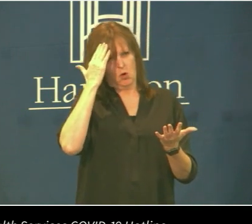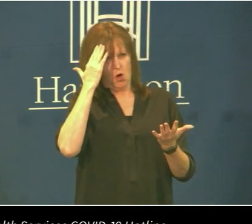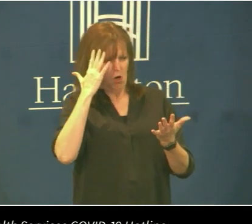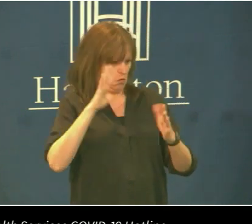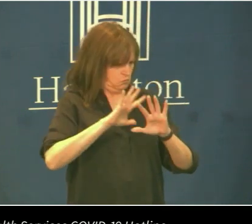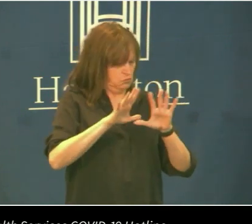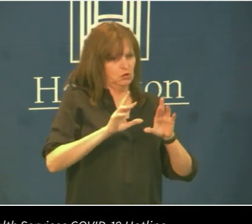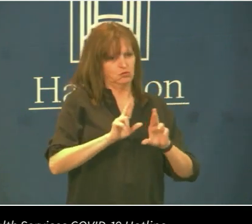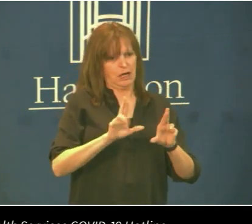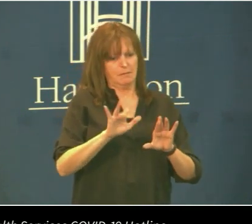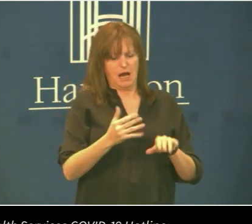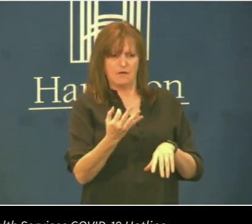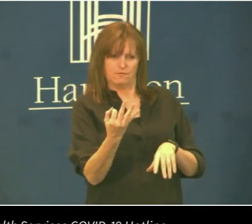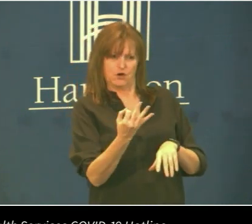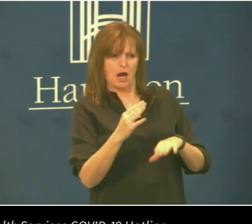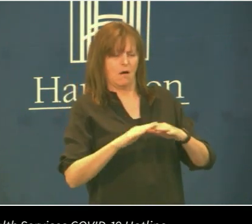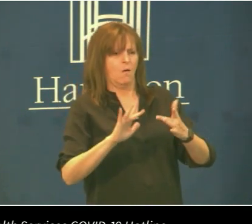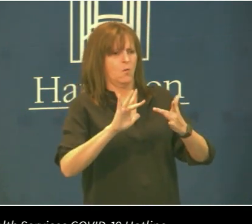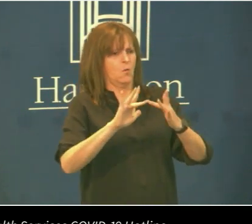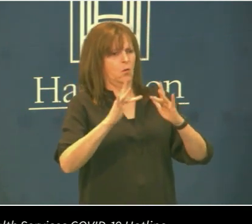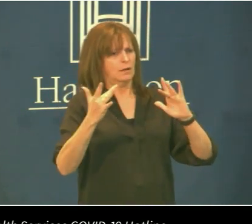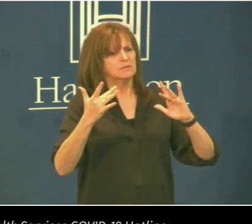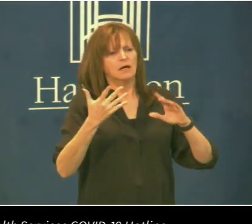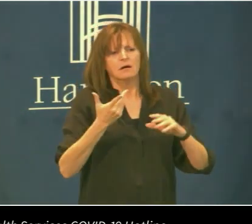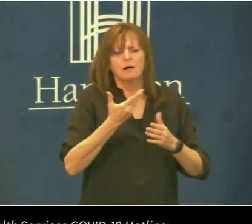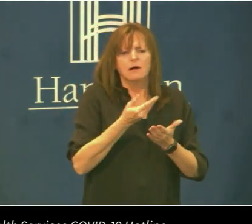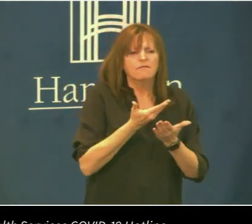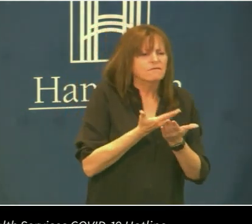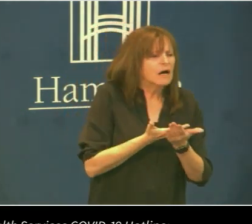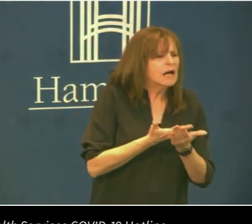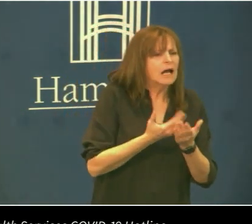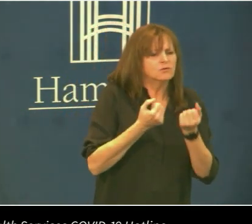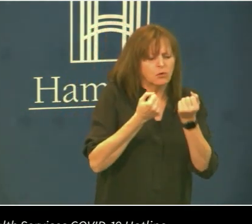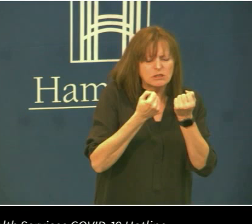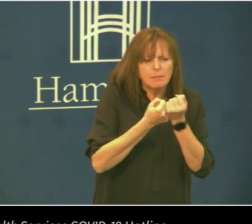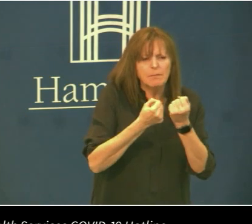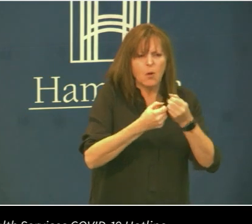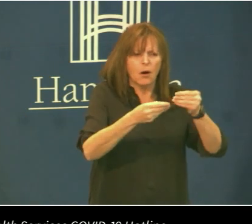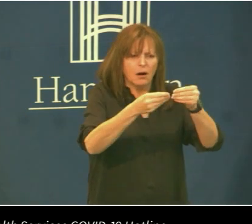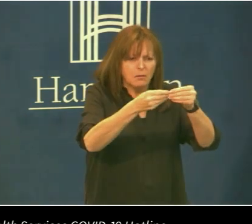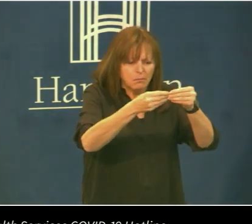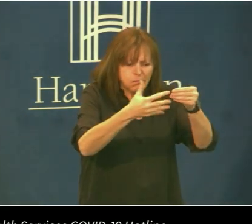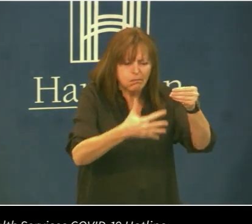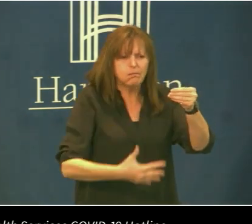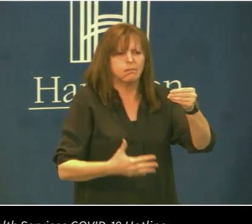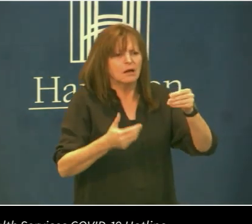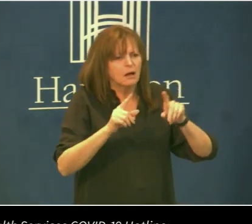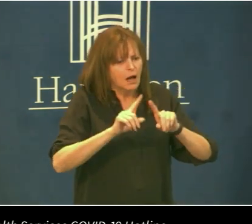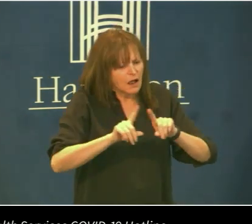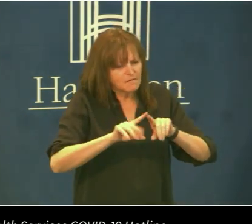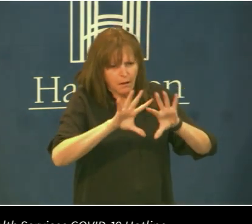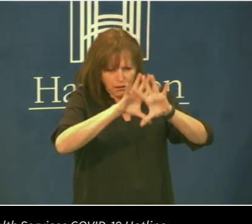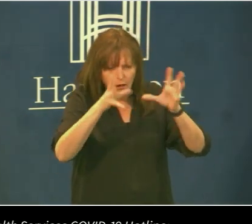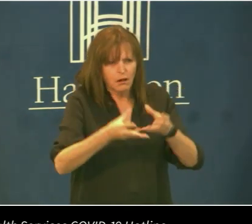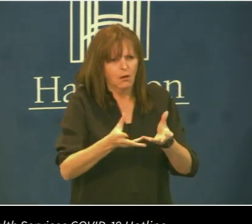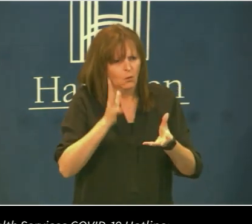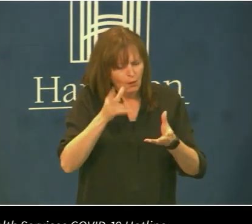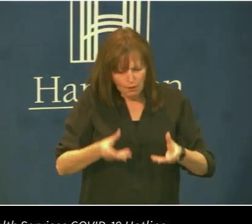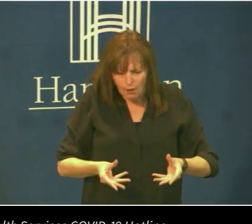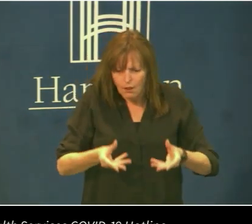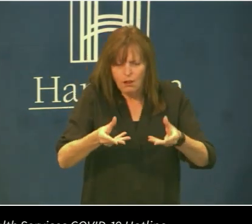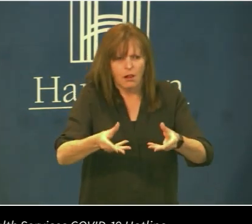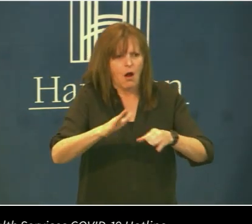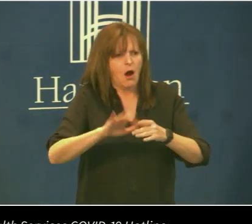financial support packages that are available for people within the community. And that's all people in the community. There are lots